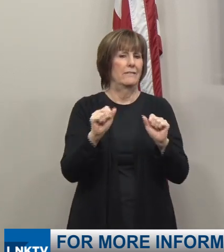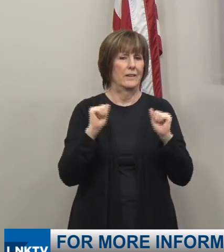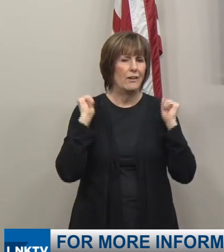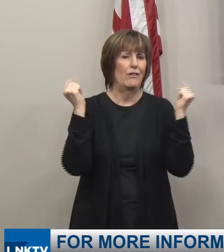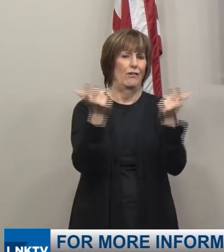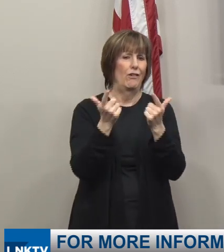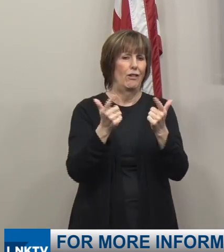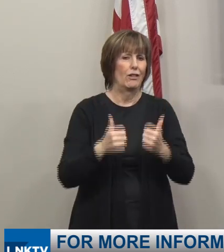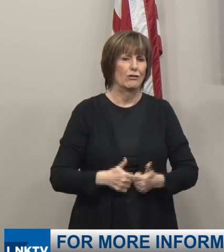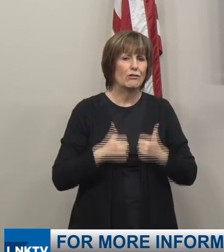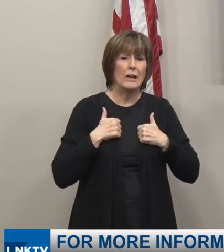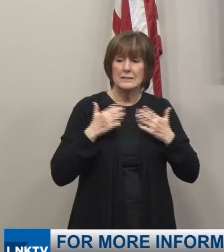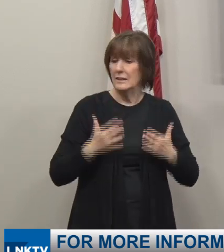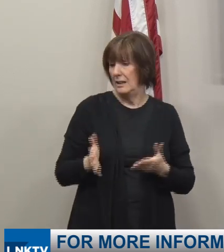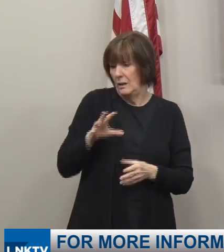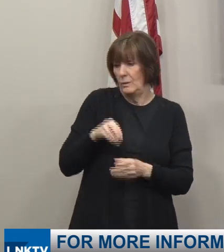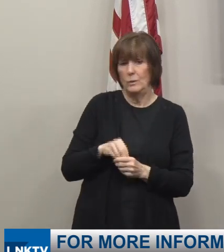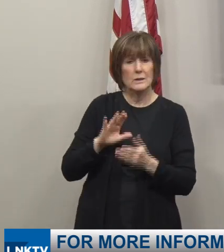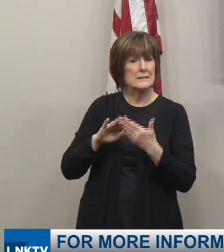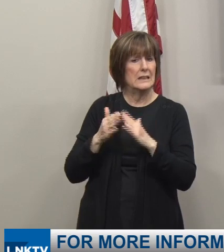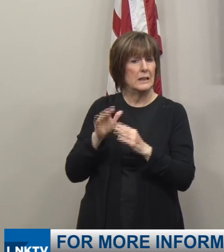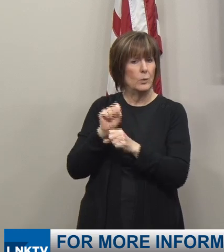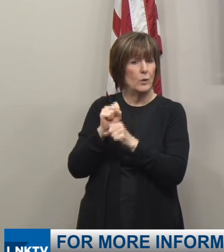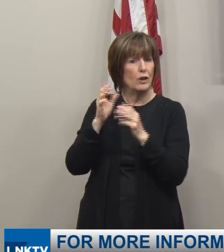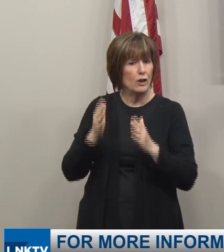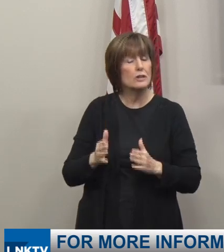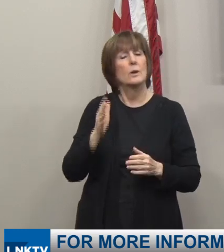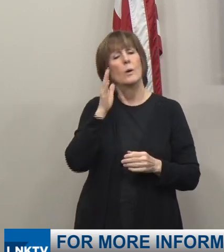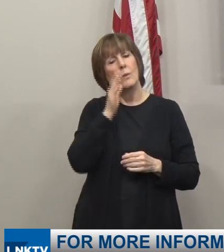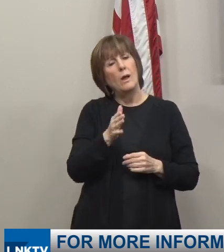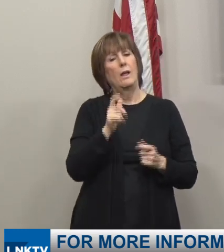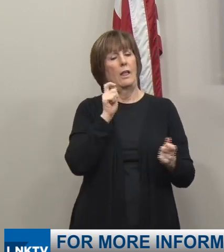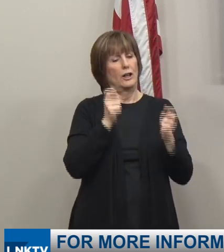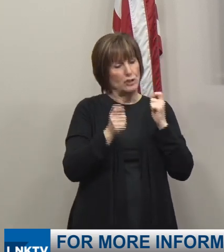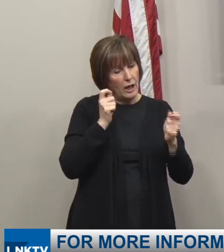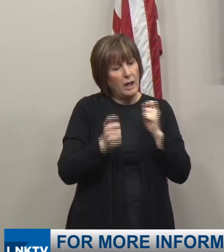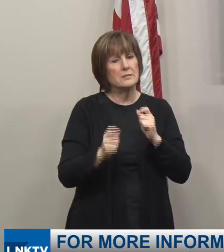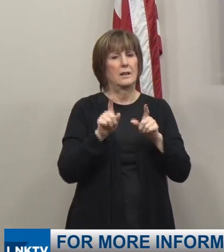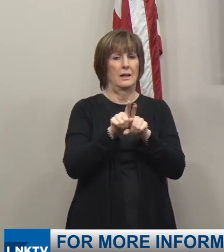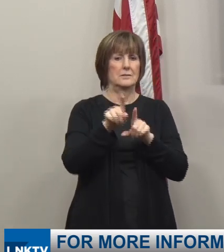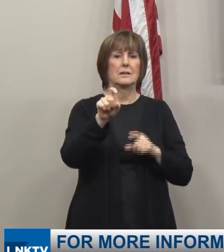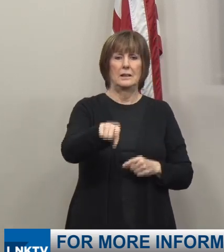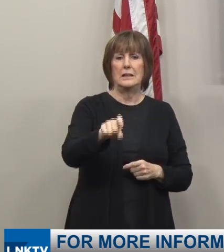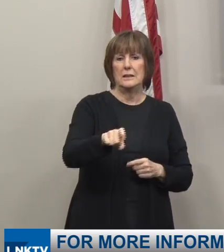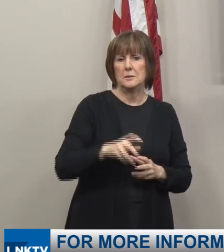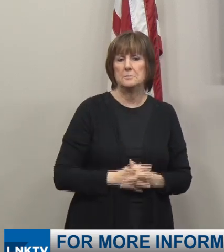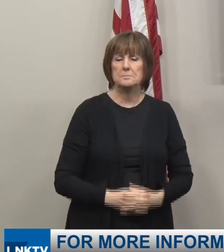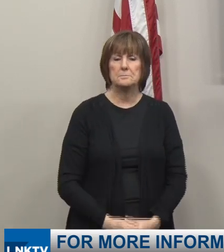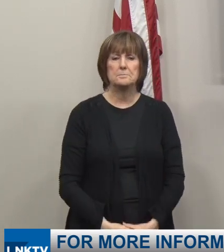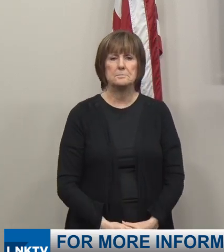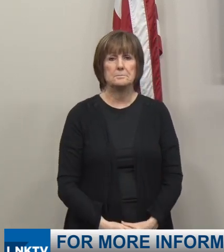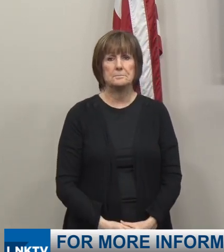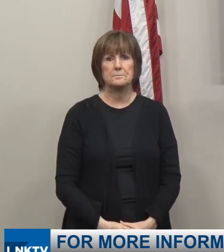residents, and that includes city workers. So we will continue to adjust our operations as needed.